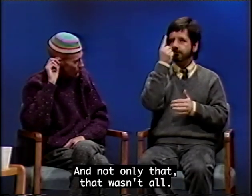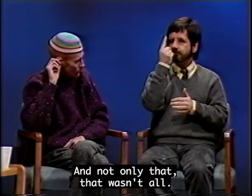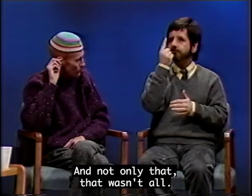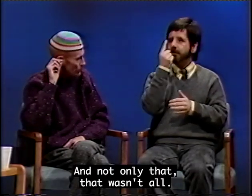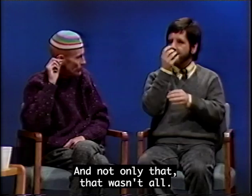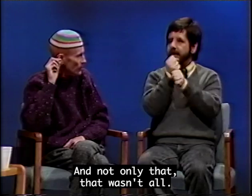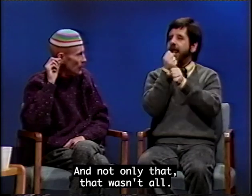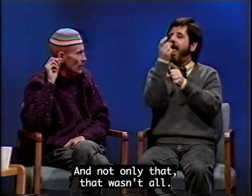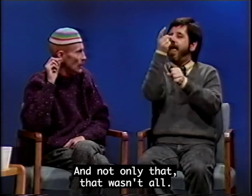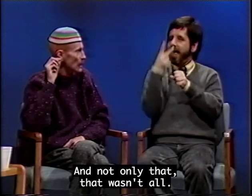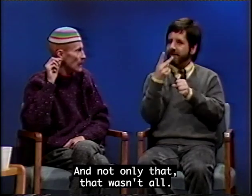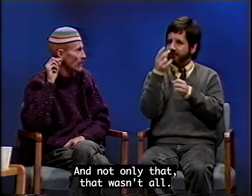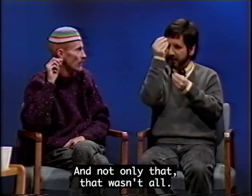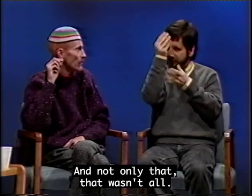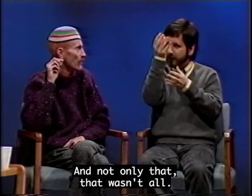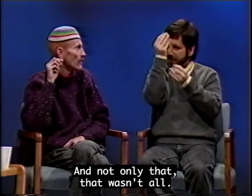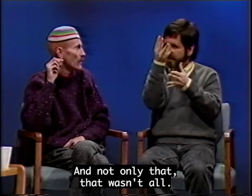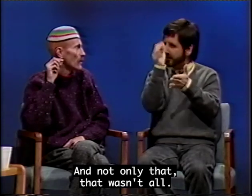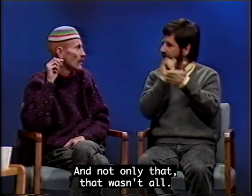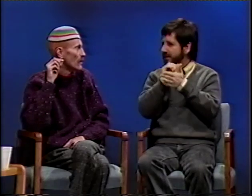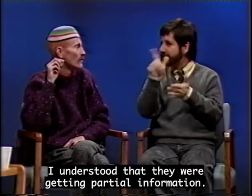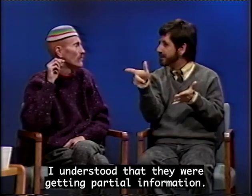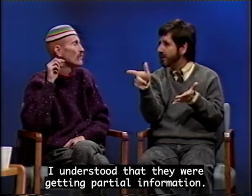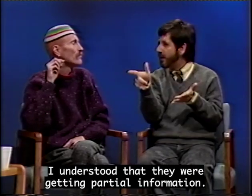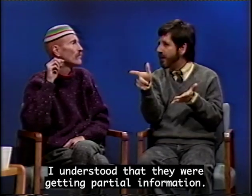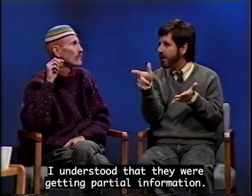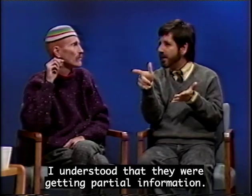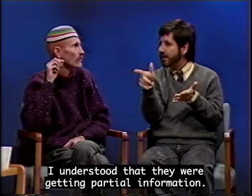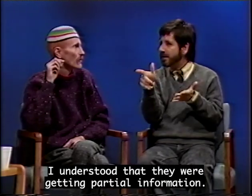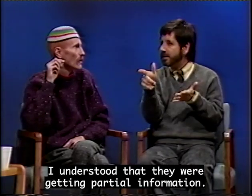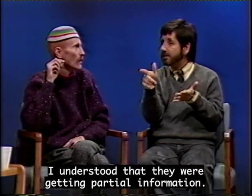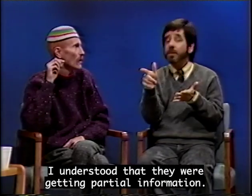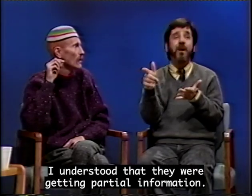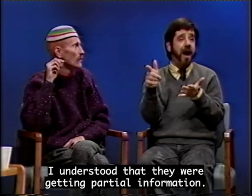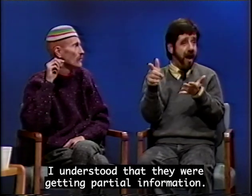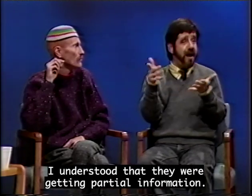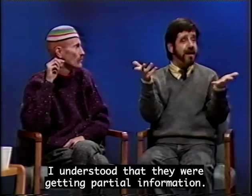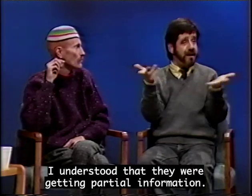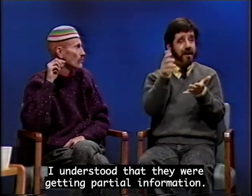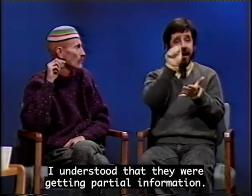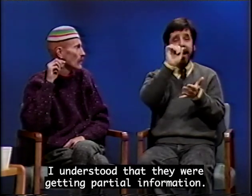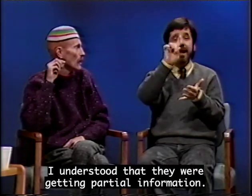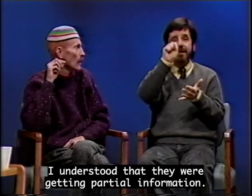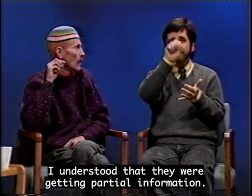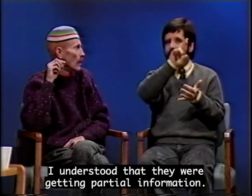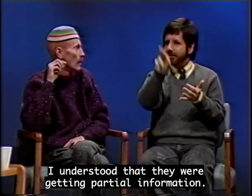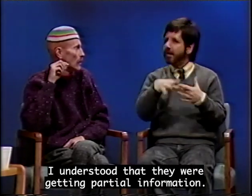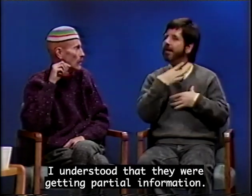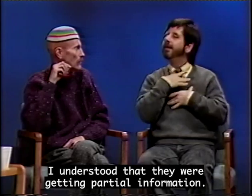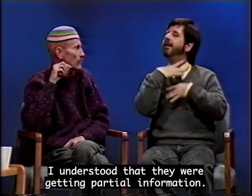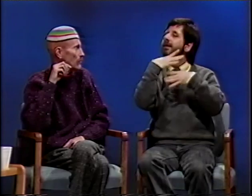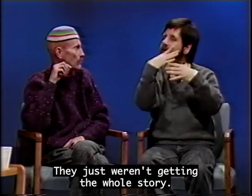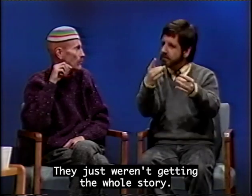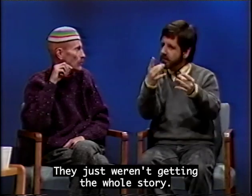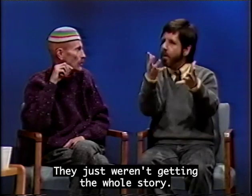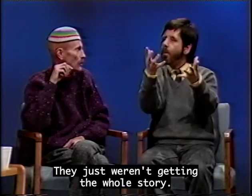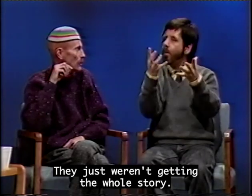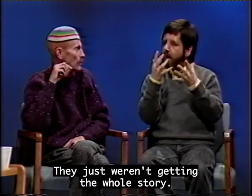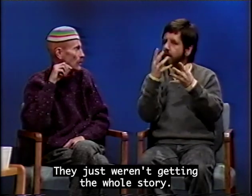that, that wasn't all. I understood that they were getting partial information. They just weren't